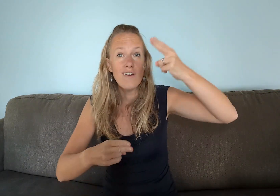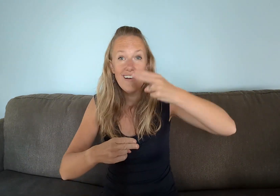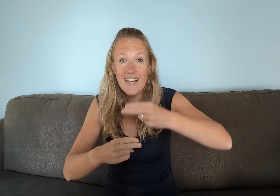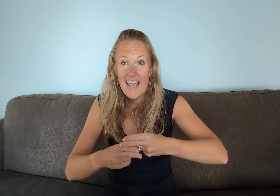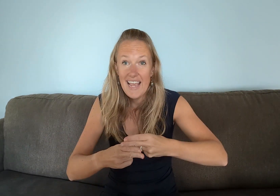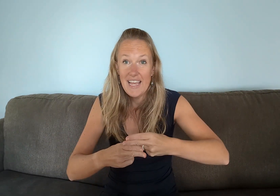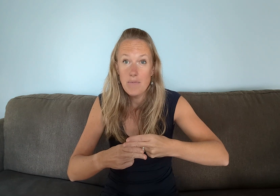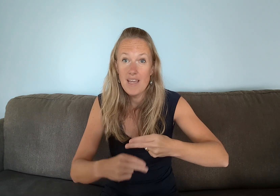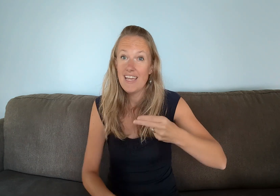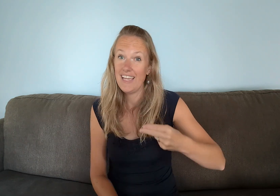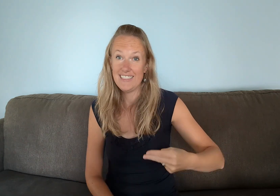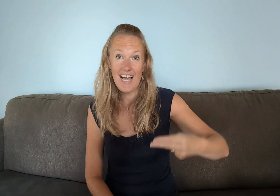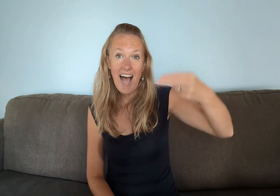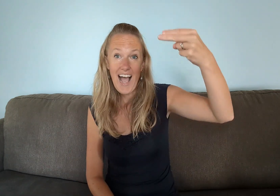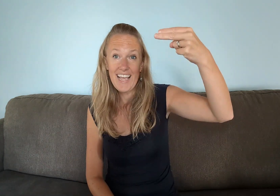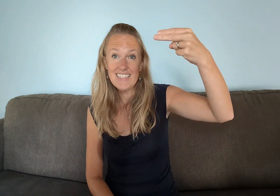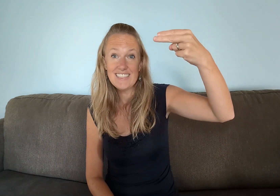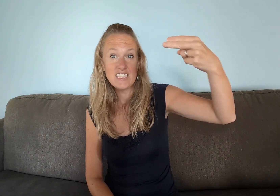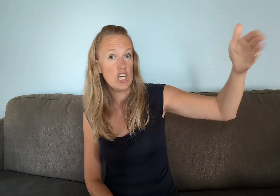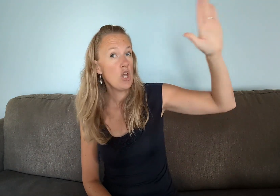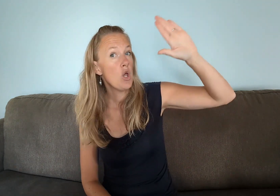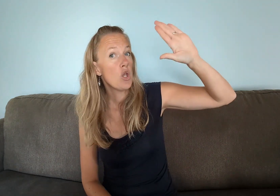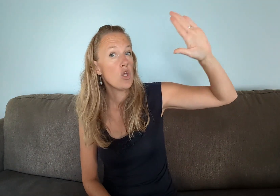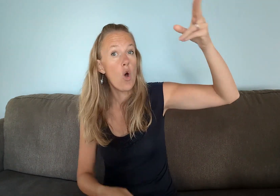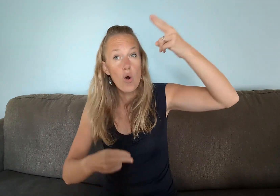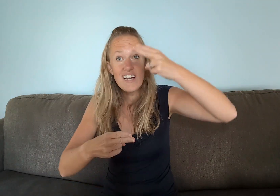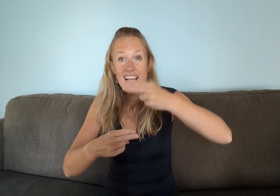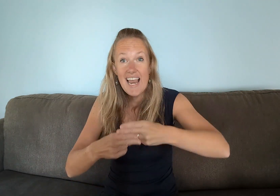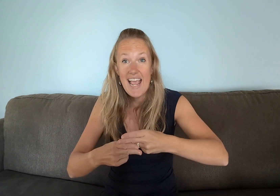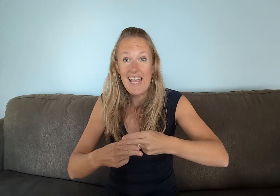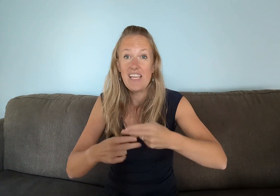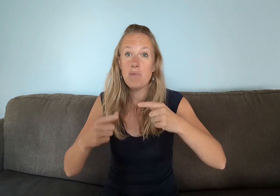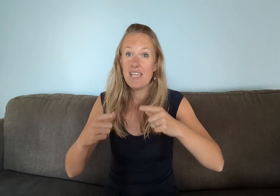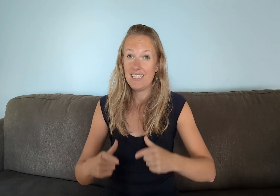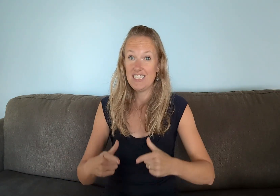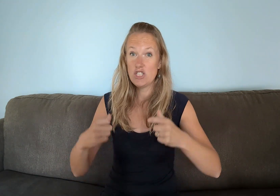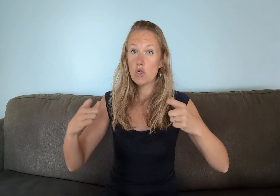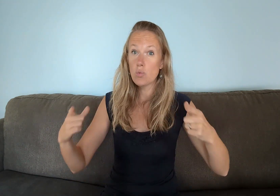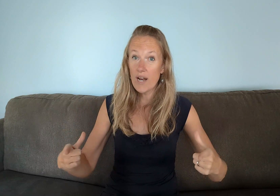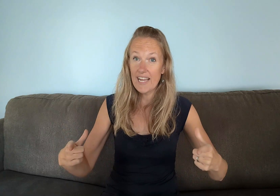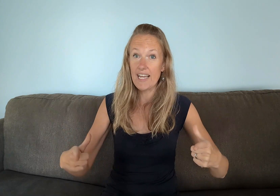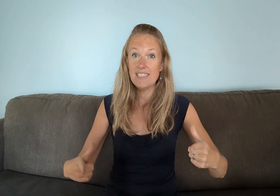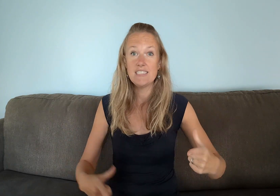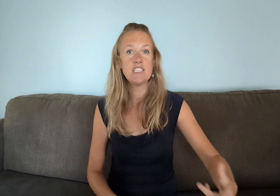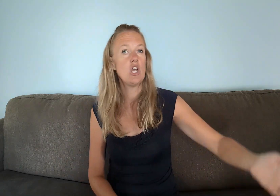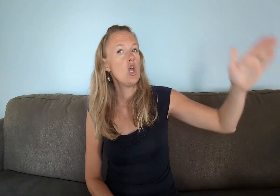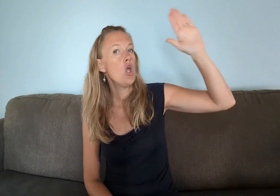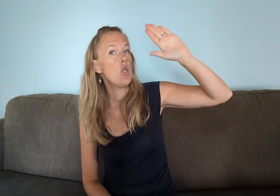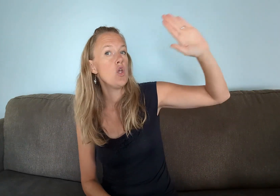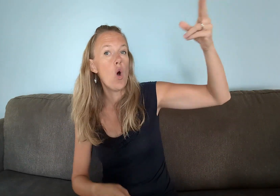Your name is the highest. Your name is the greatest.